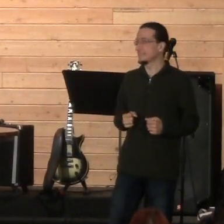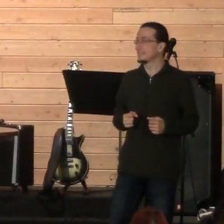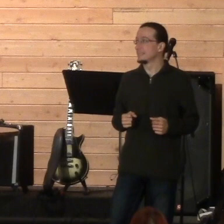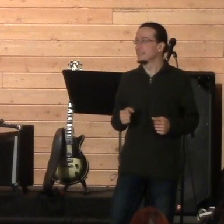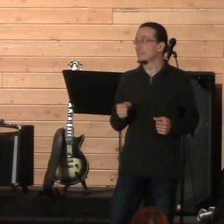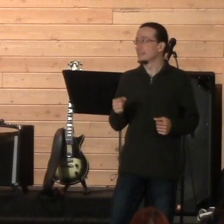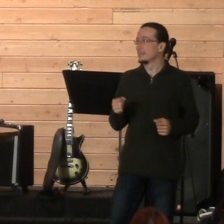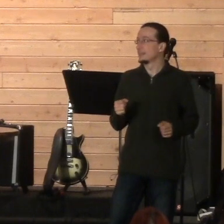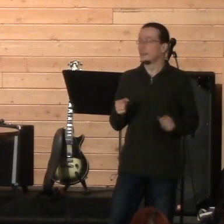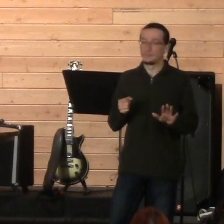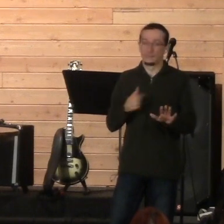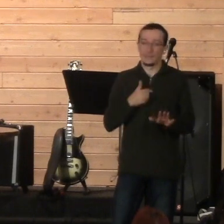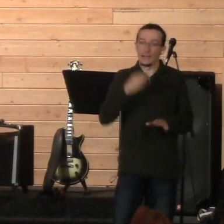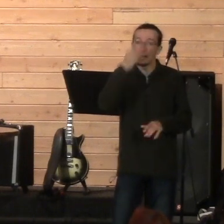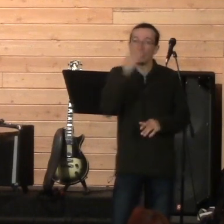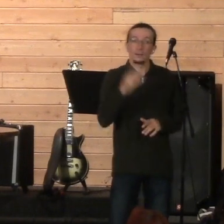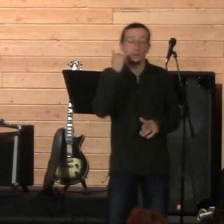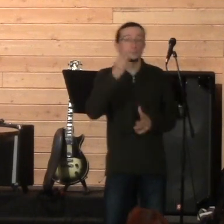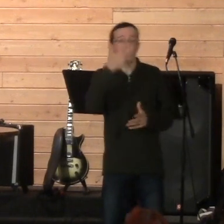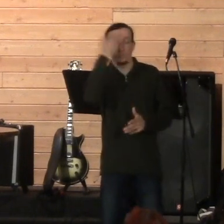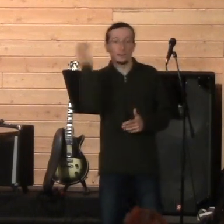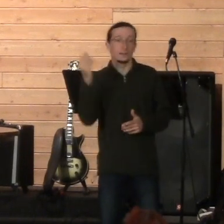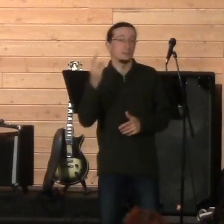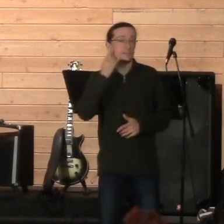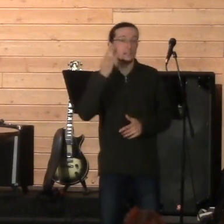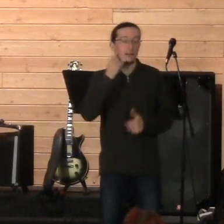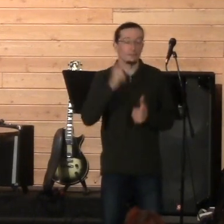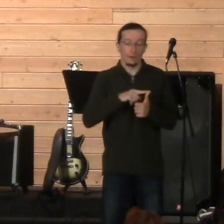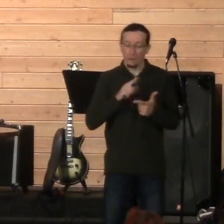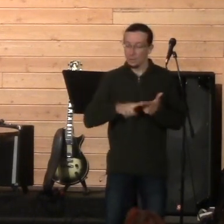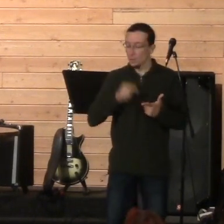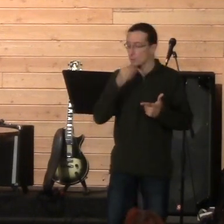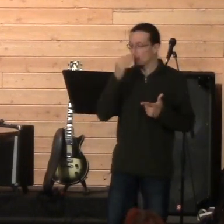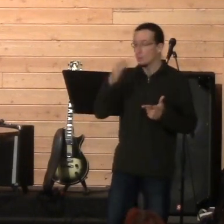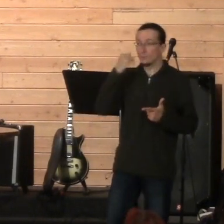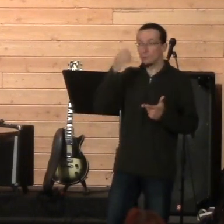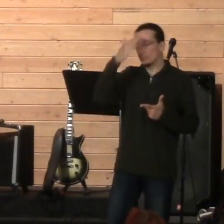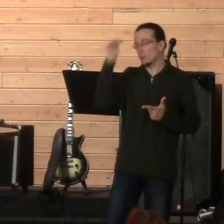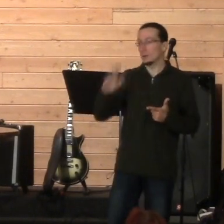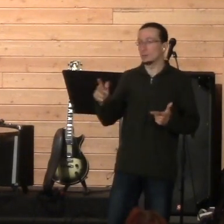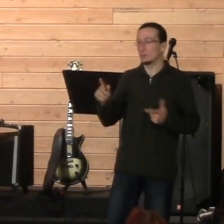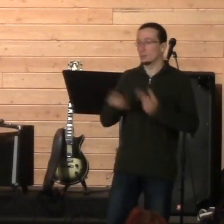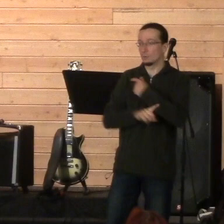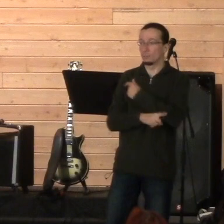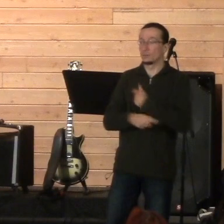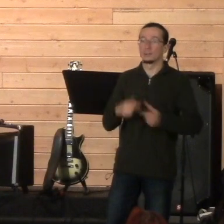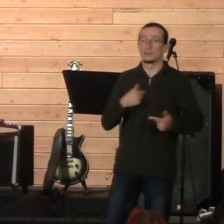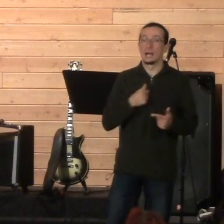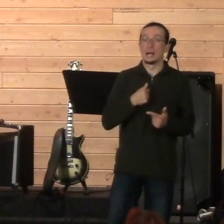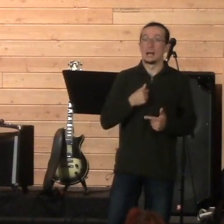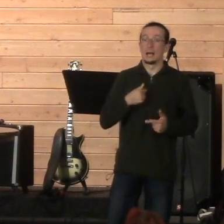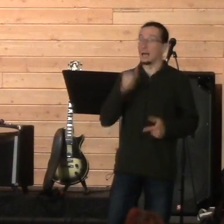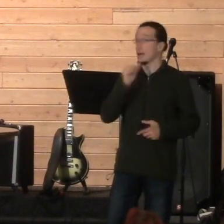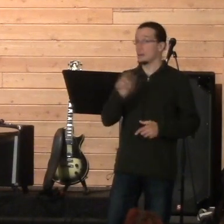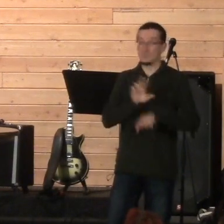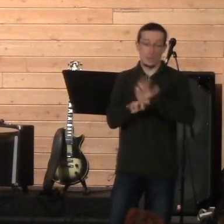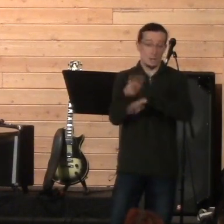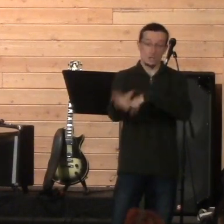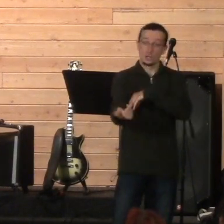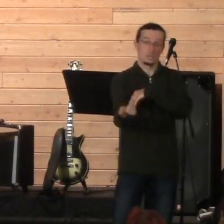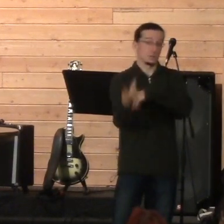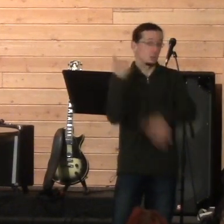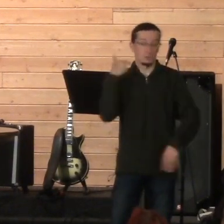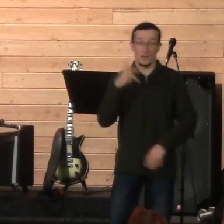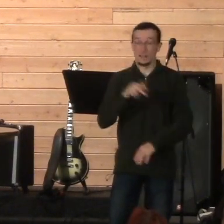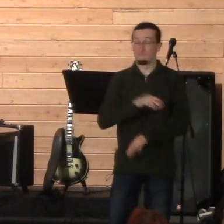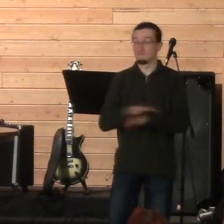I don't care if you forgot your cell phone. I don't care if you forgot your purse. I am not turning this car around.